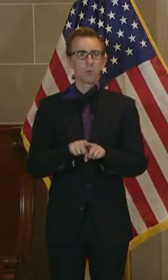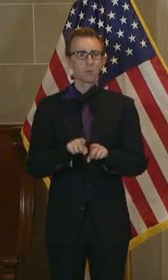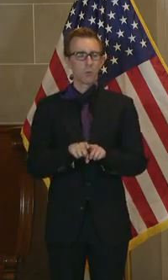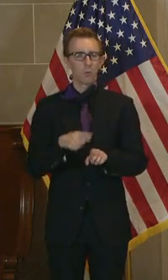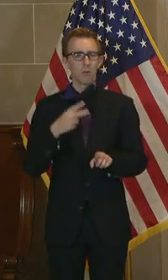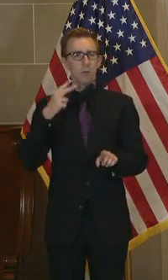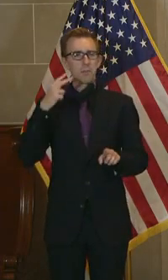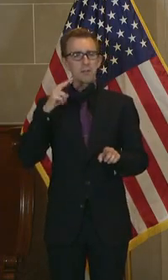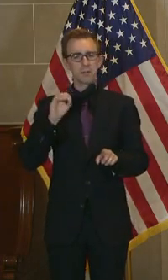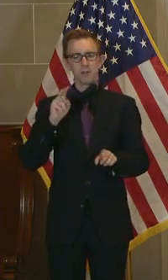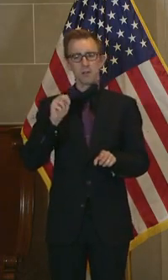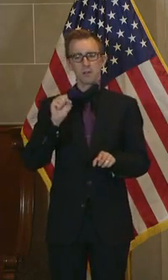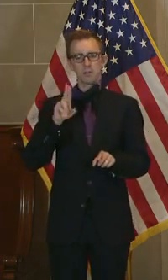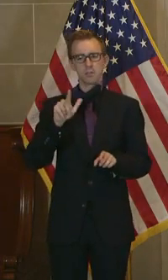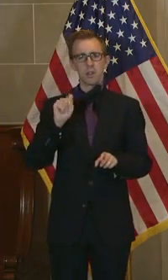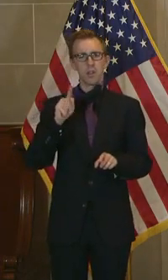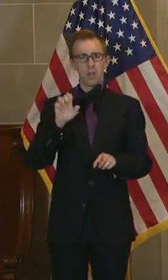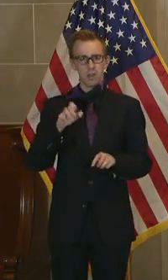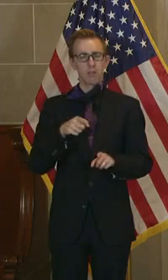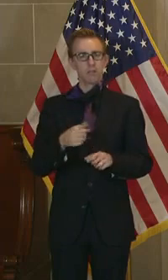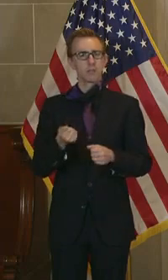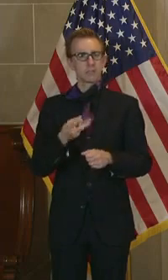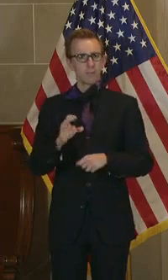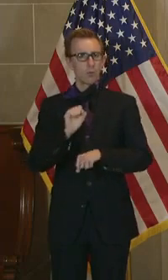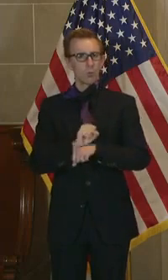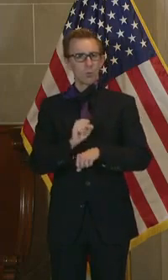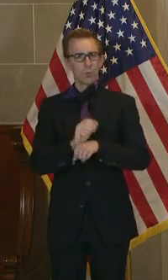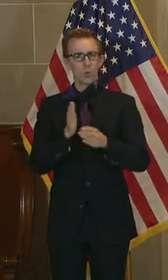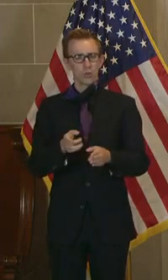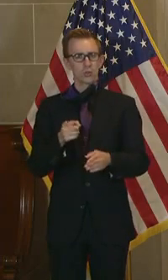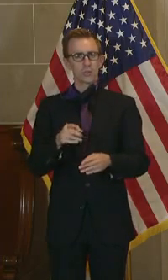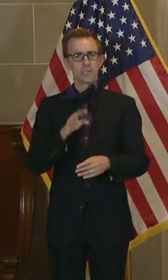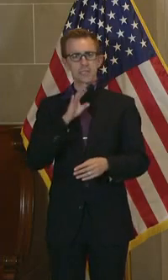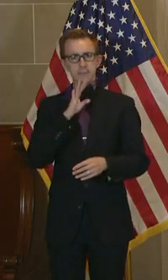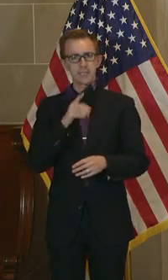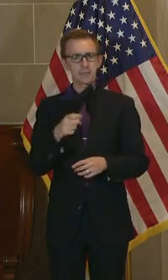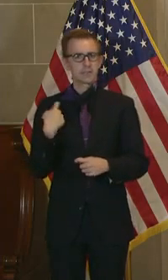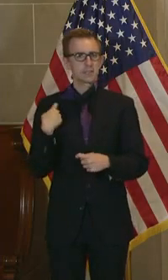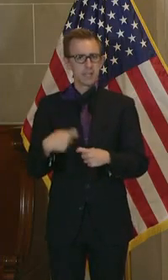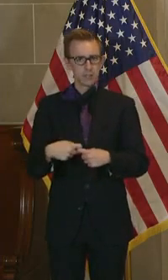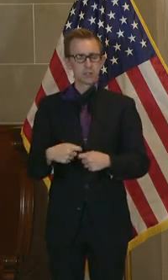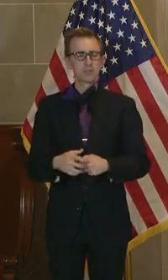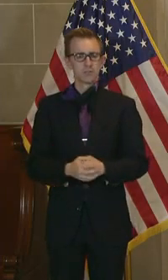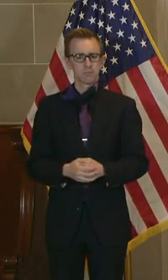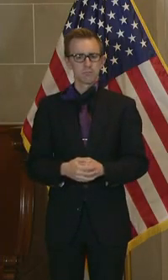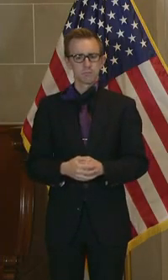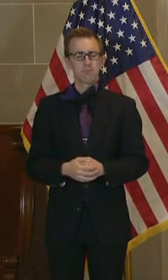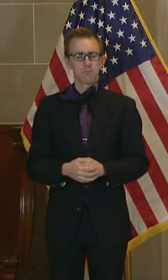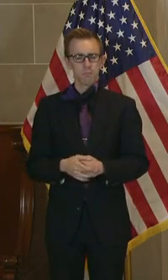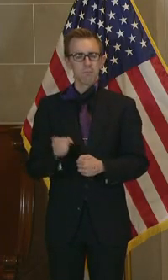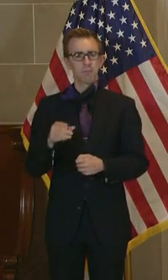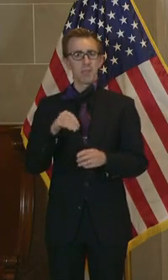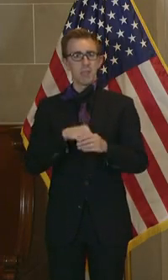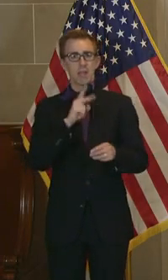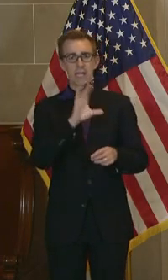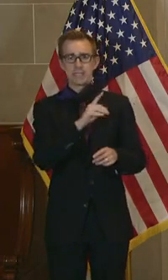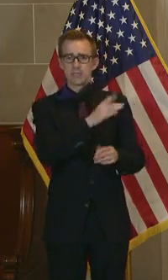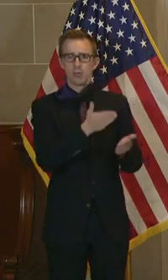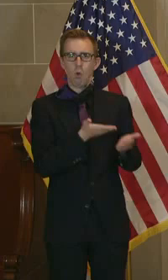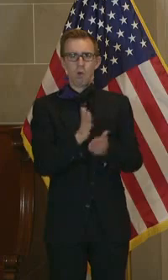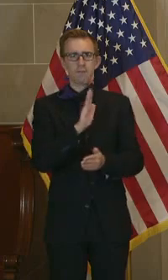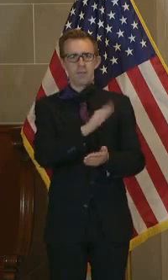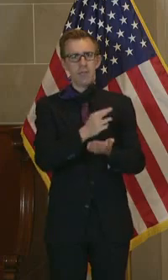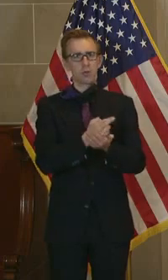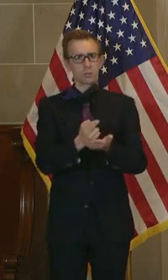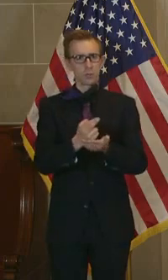consulate. Many of these workers speak Spanish, and the Mexican consulate in Kansas City has been great about offering their